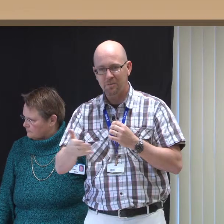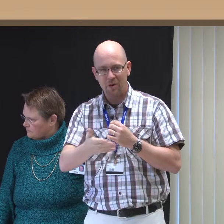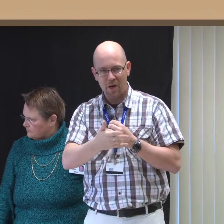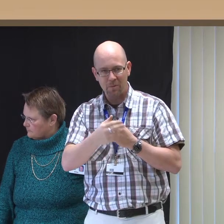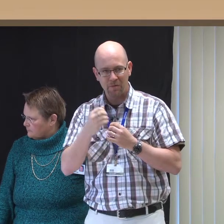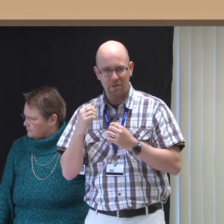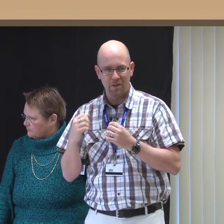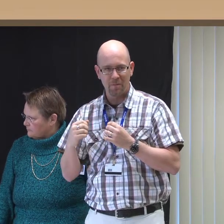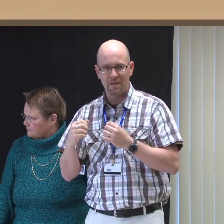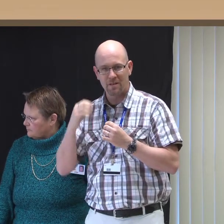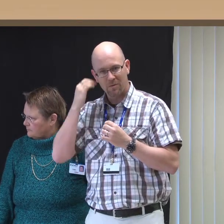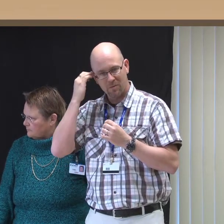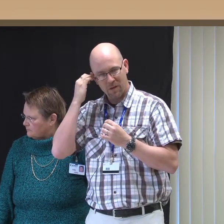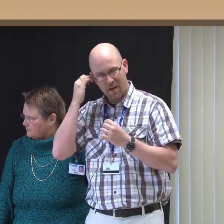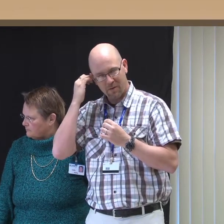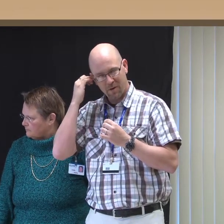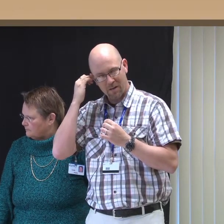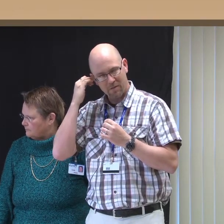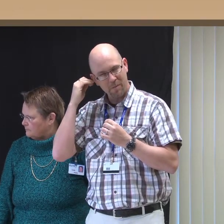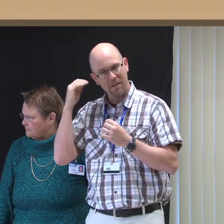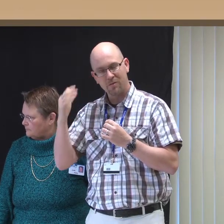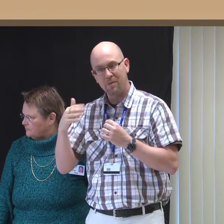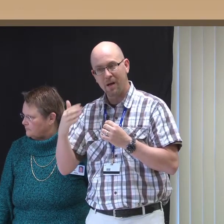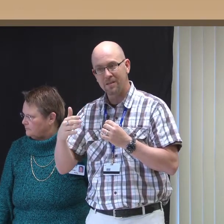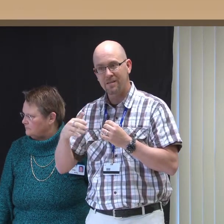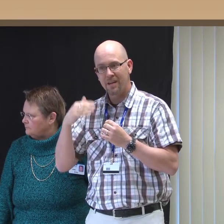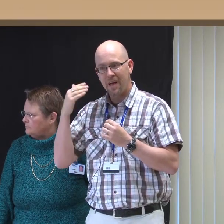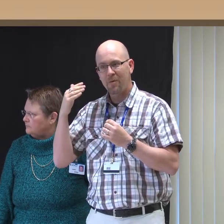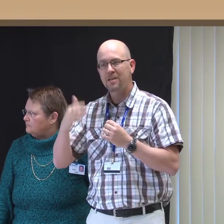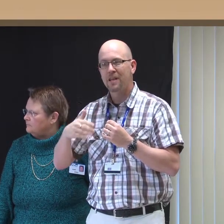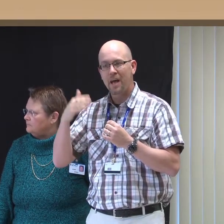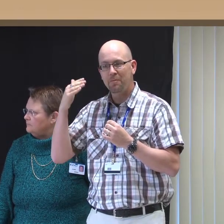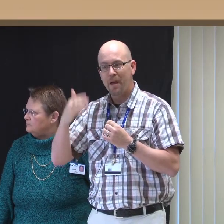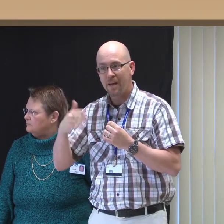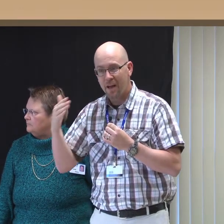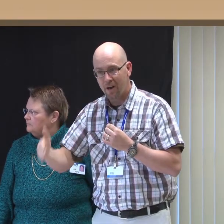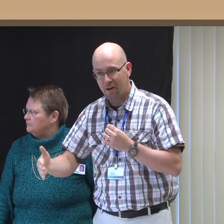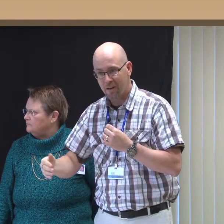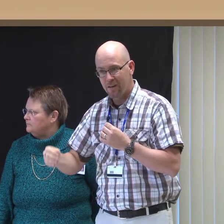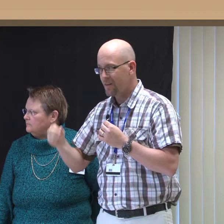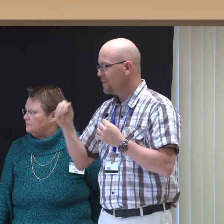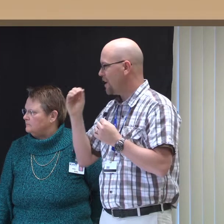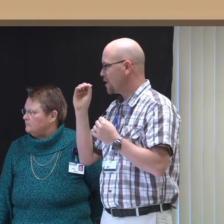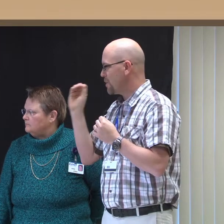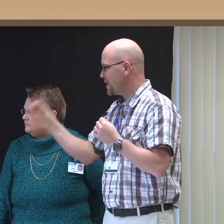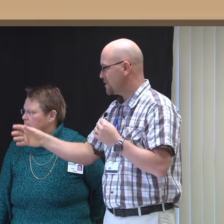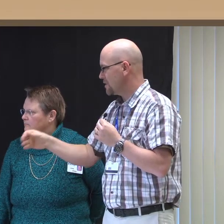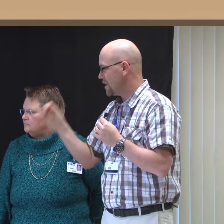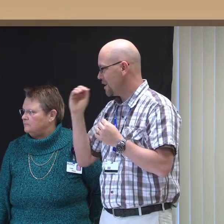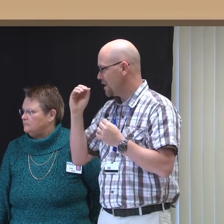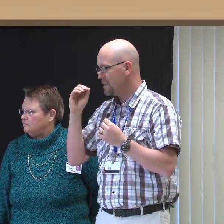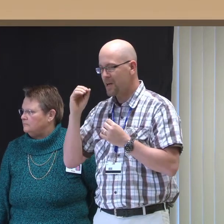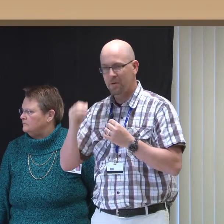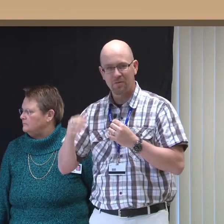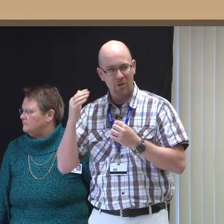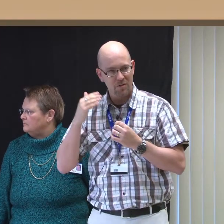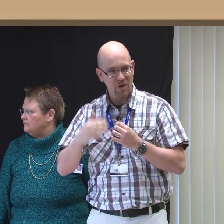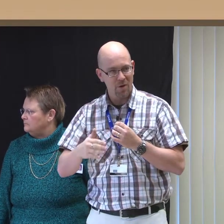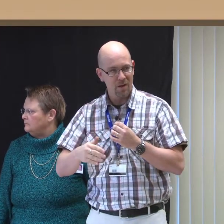this program with Virginia Mason, we had it running for about three months and we actually had a med error on a patient that had come in for a stroke